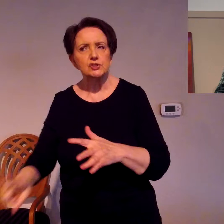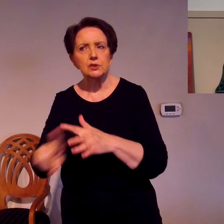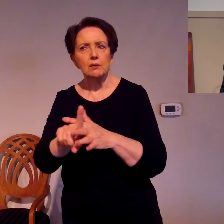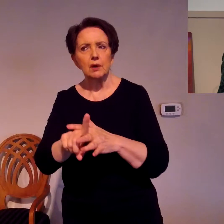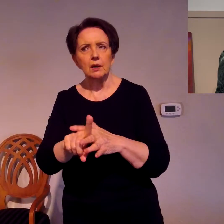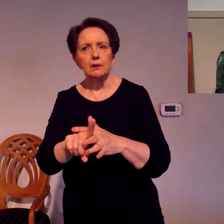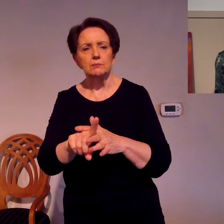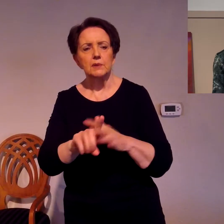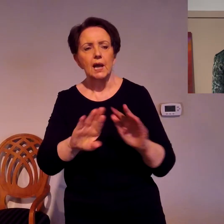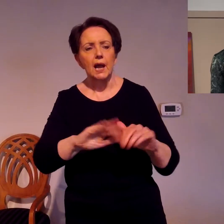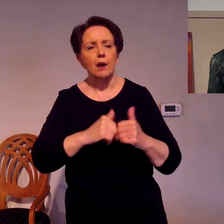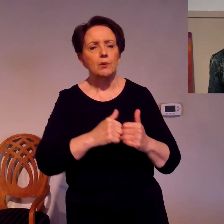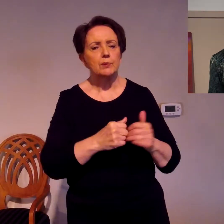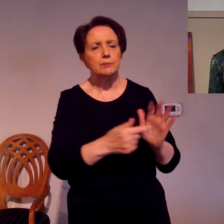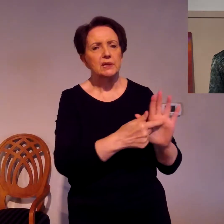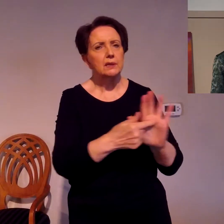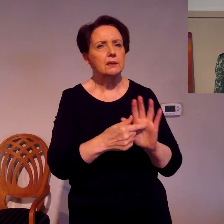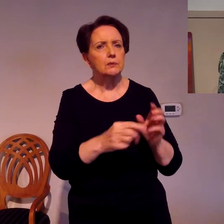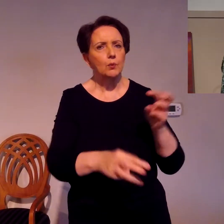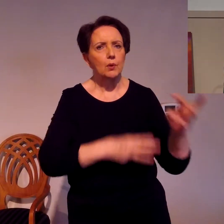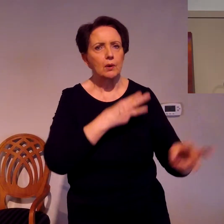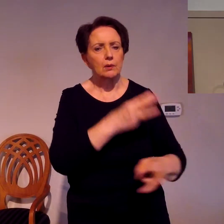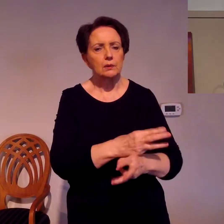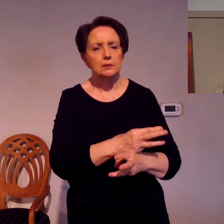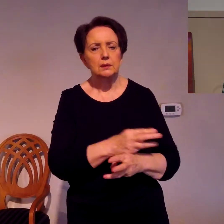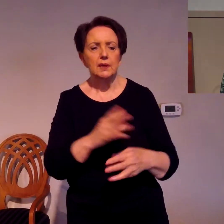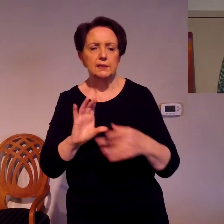we're being in the world and how we're being in our relationships.